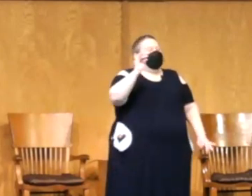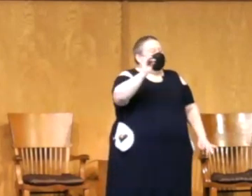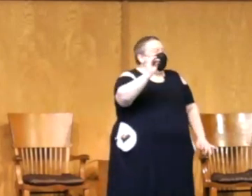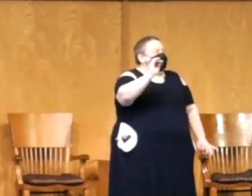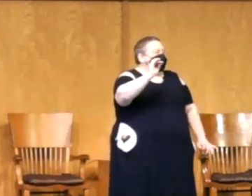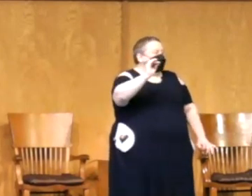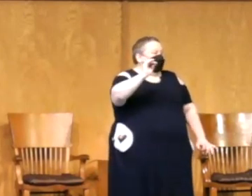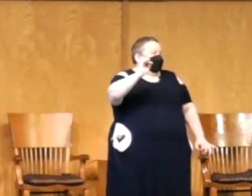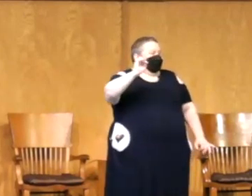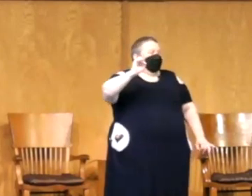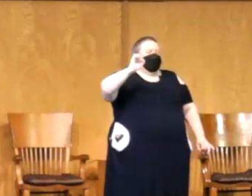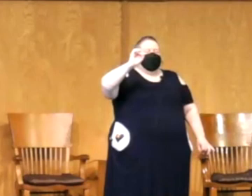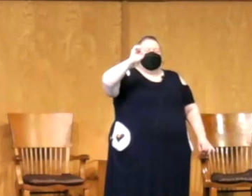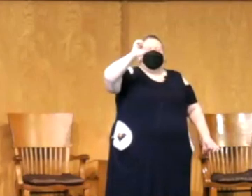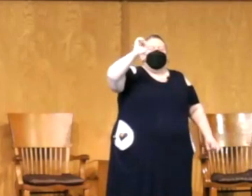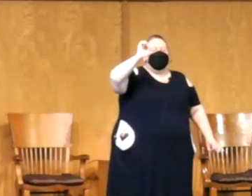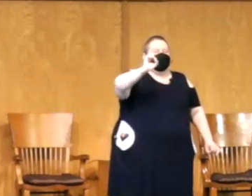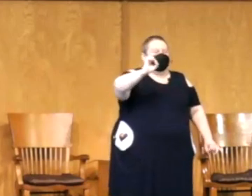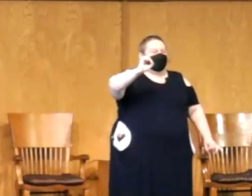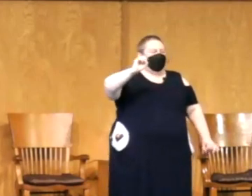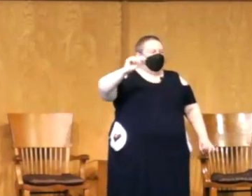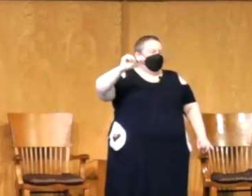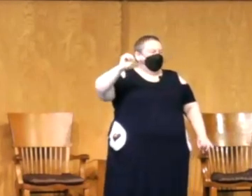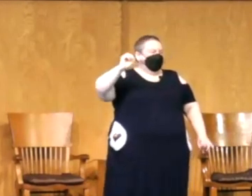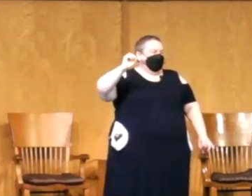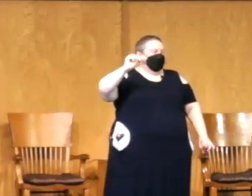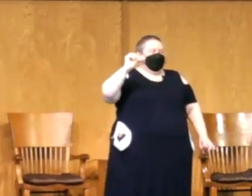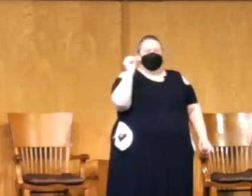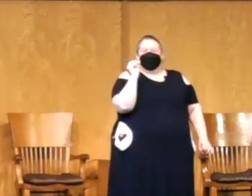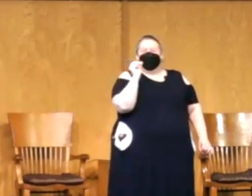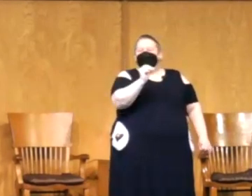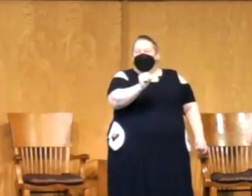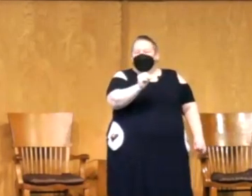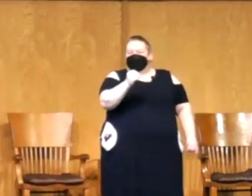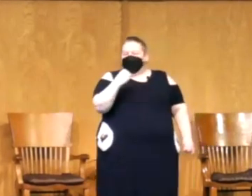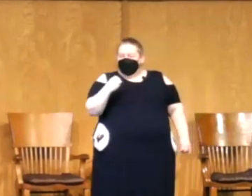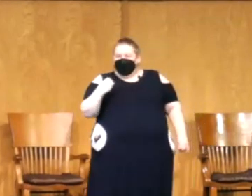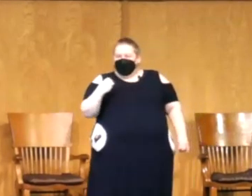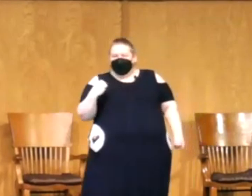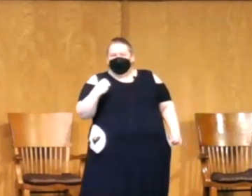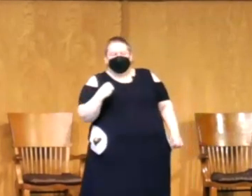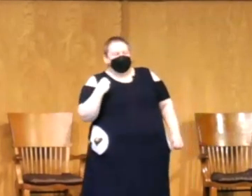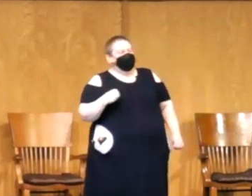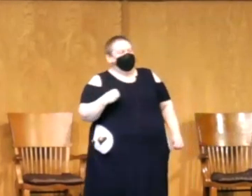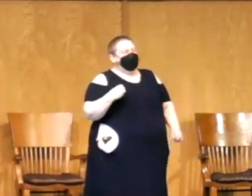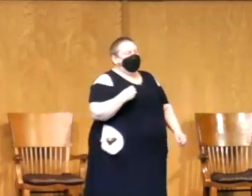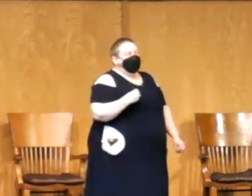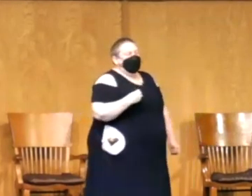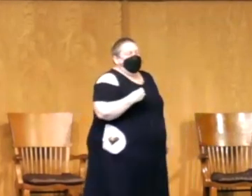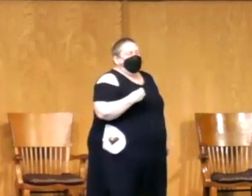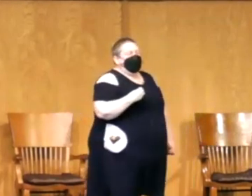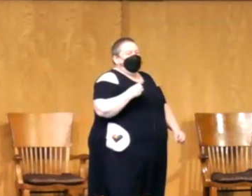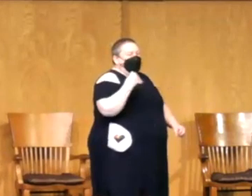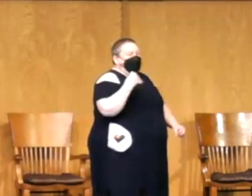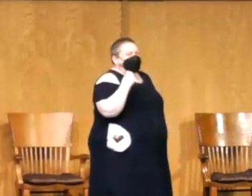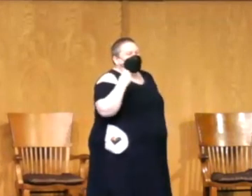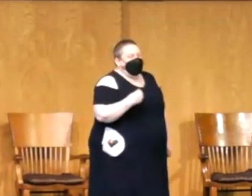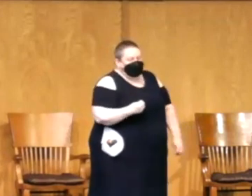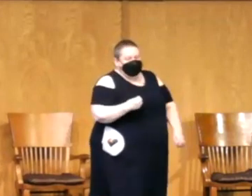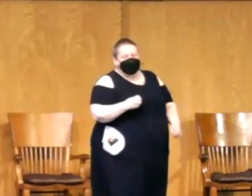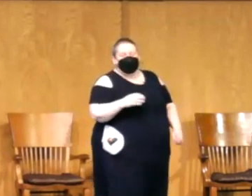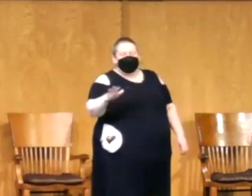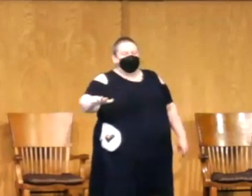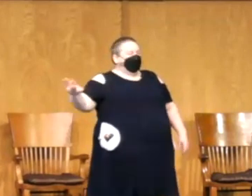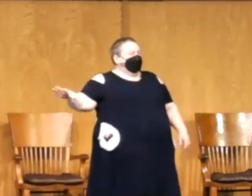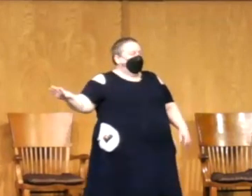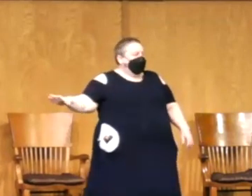to question and to interrogate some of the lies that we have received that ask